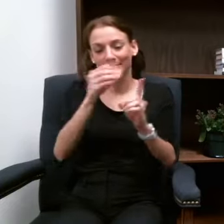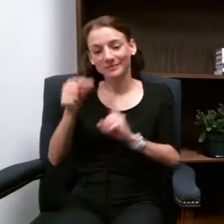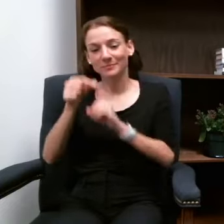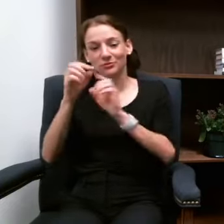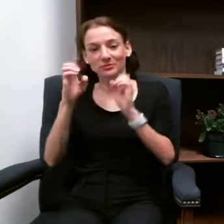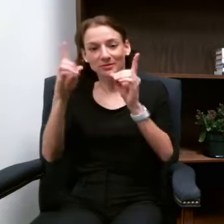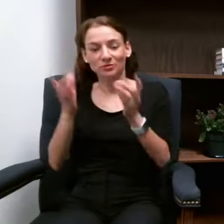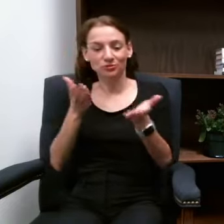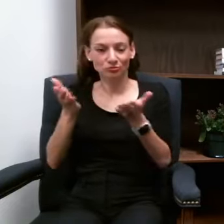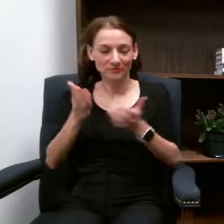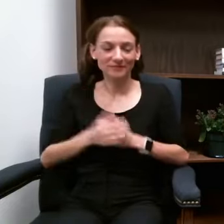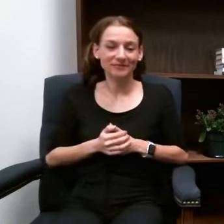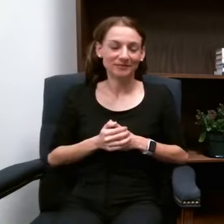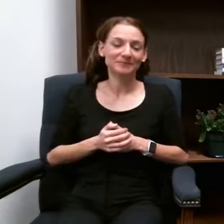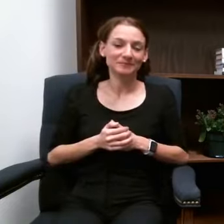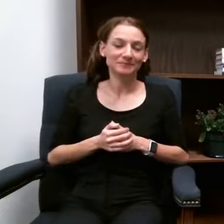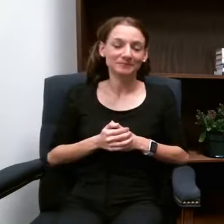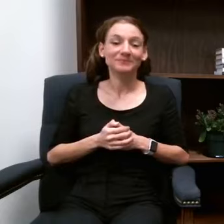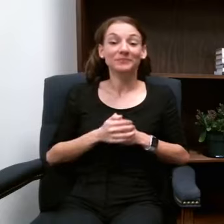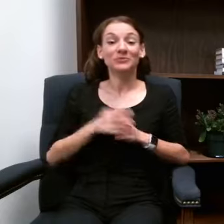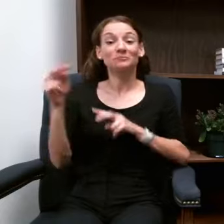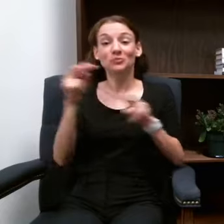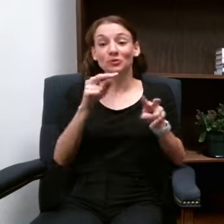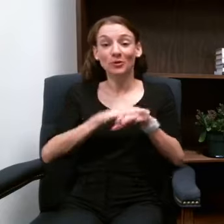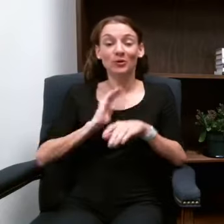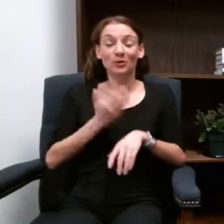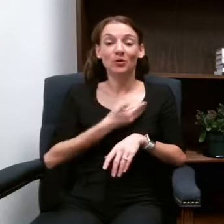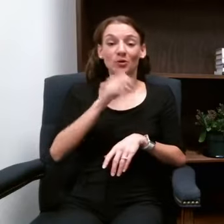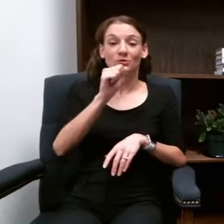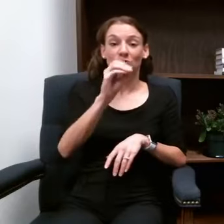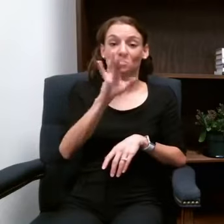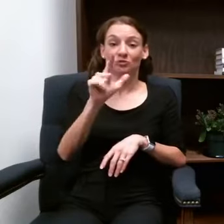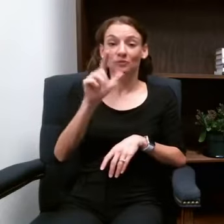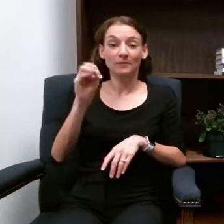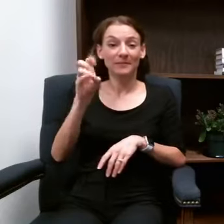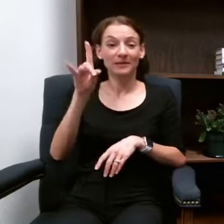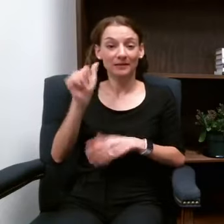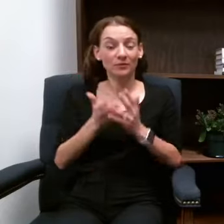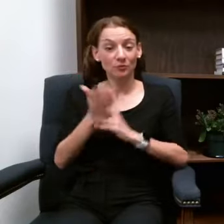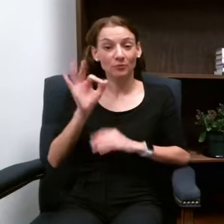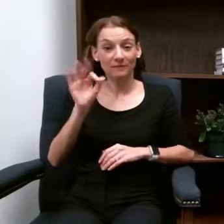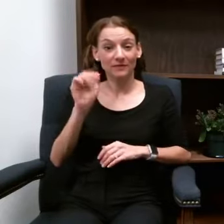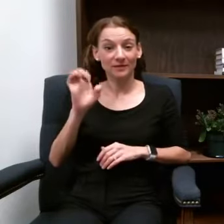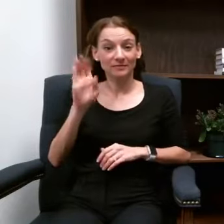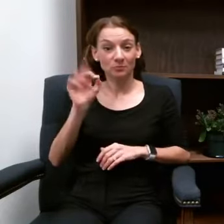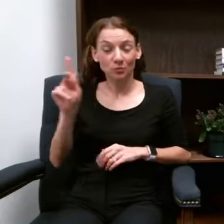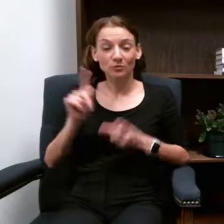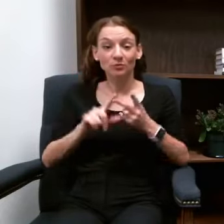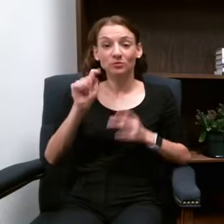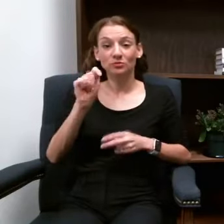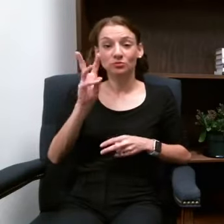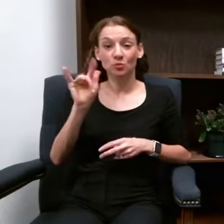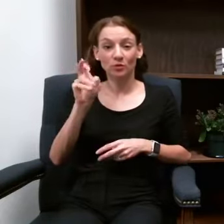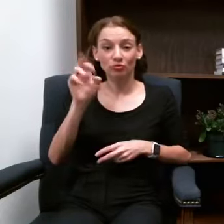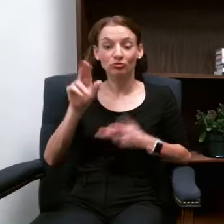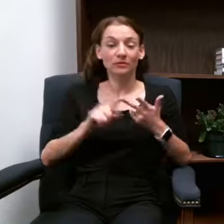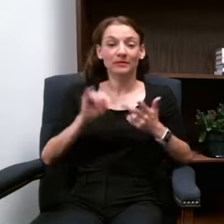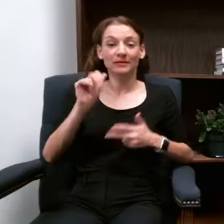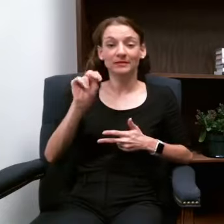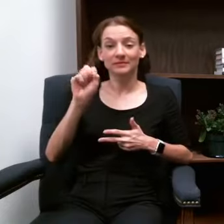education services. Follow us on our social media, on Facebook, Twitter,